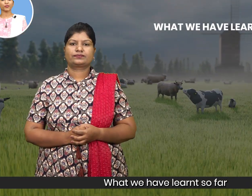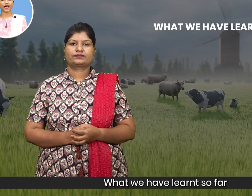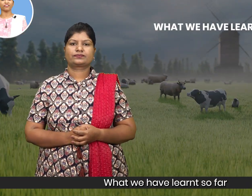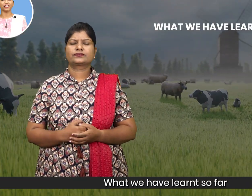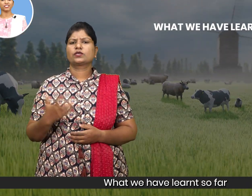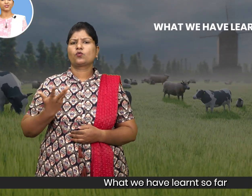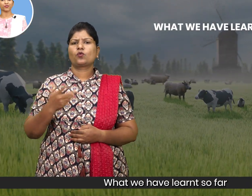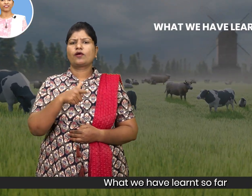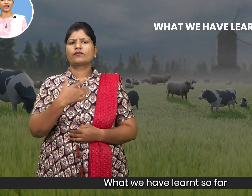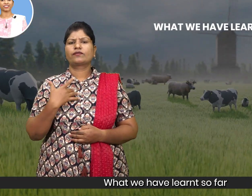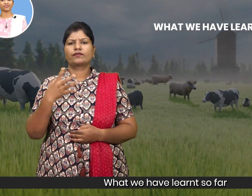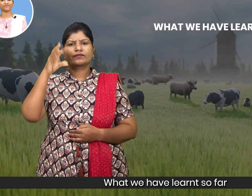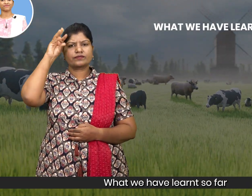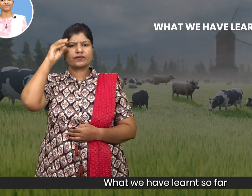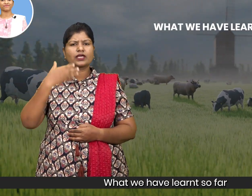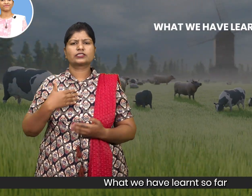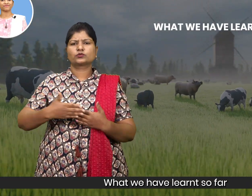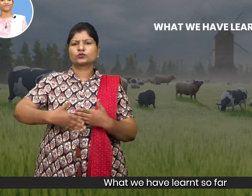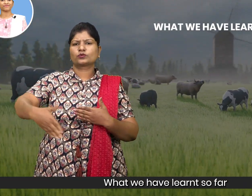What we have learned so far?